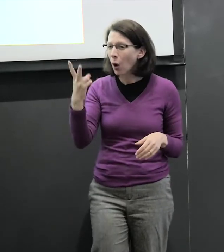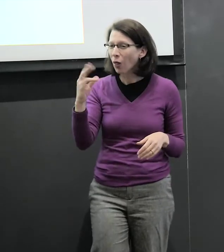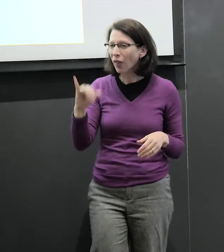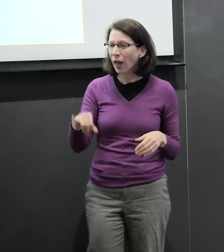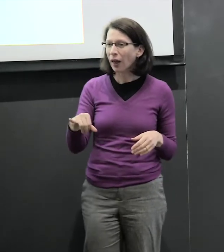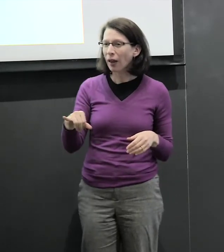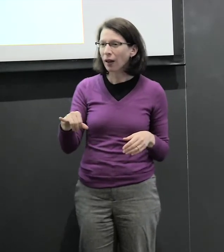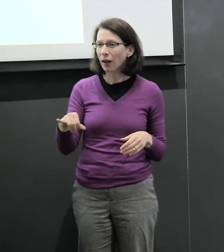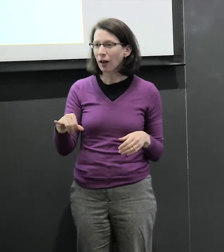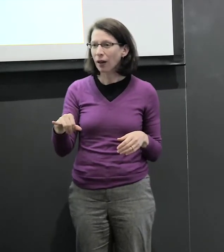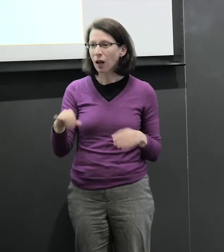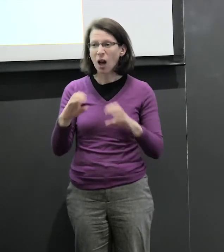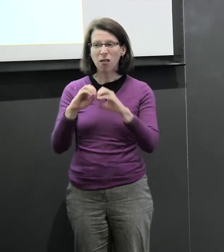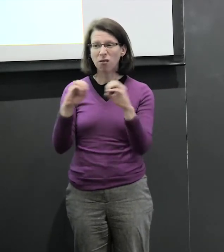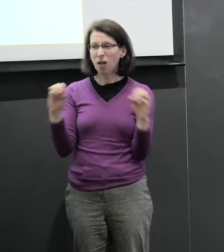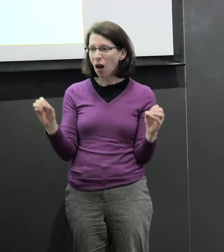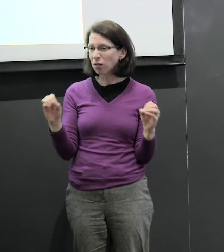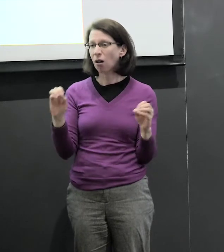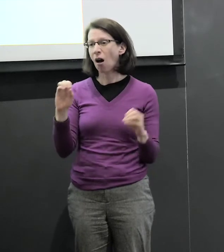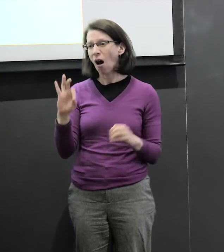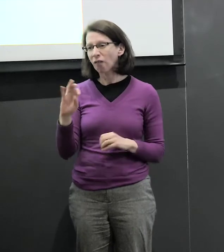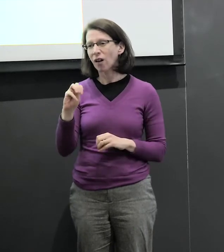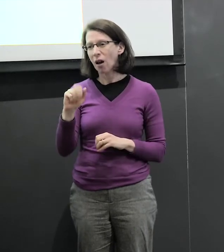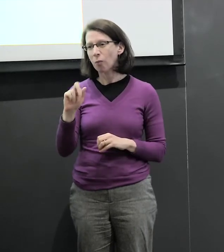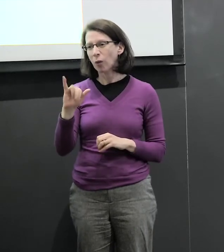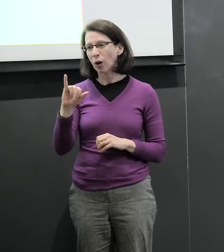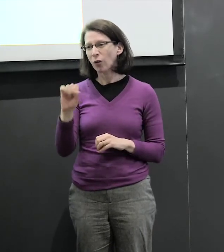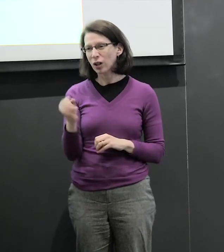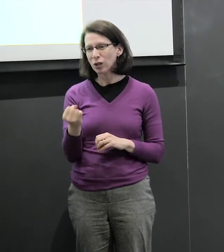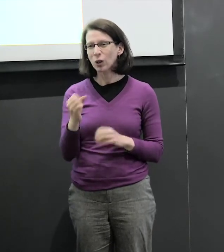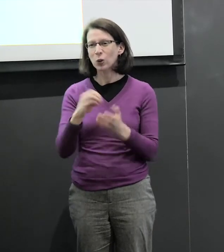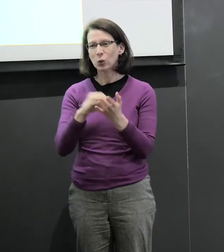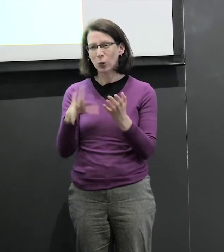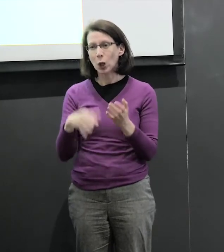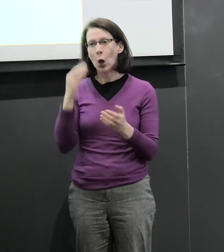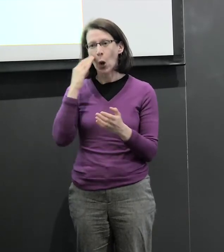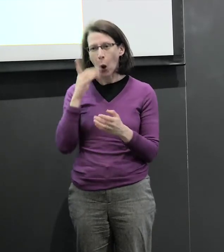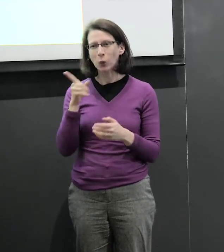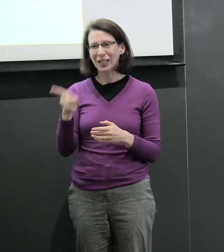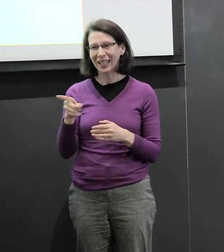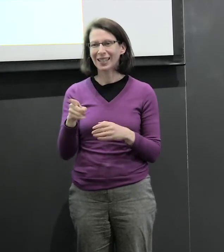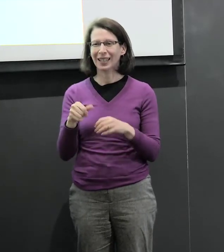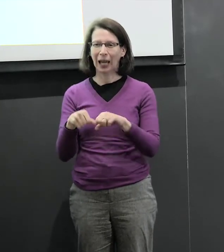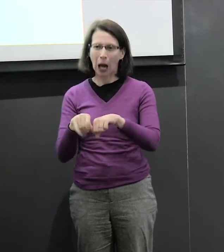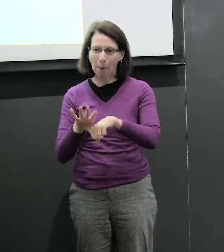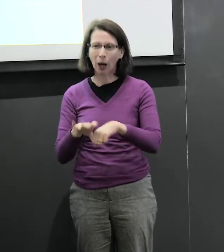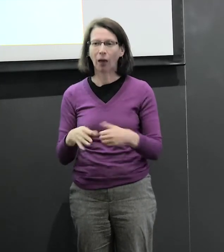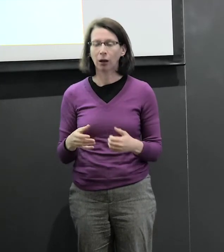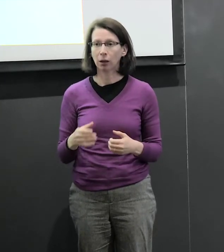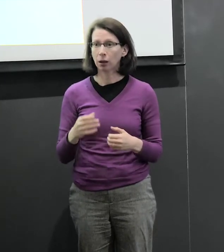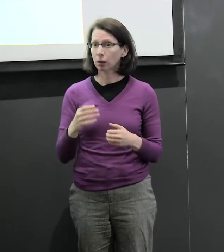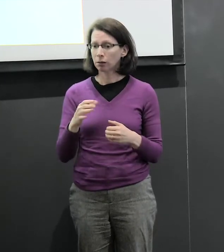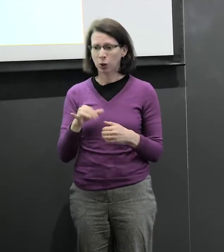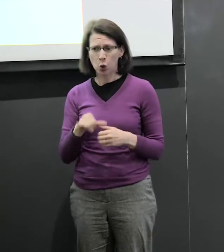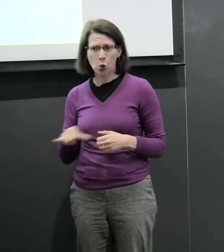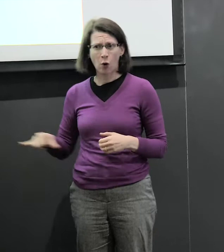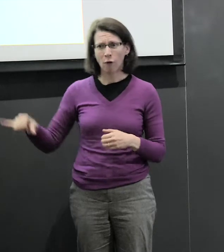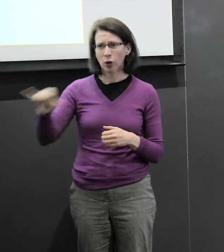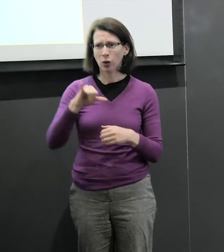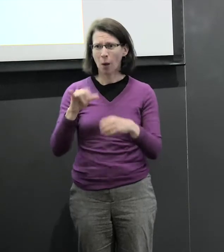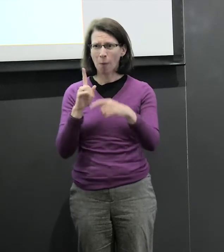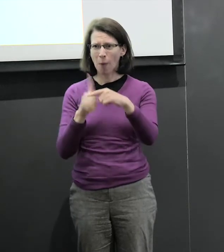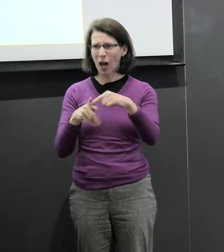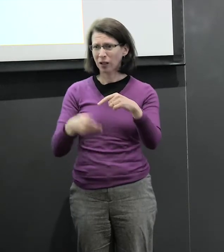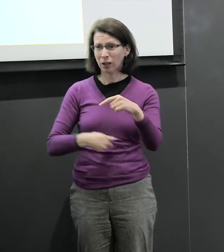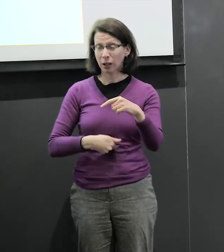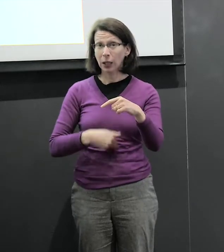in the case of, you know, none of Mary's students know that he's incompetent. We got this universal positive inference, despite the fact that